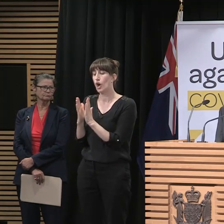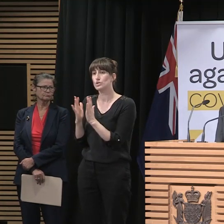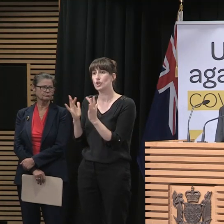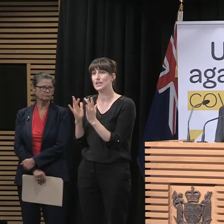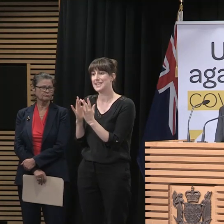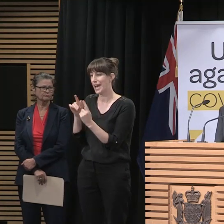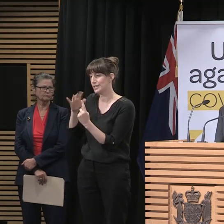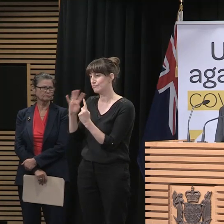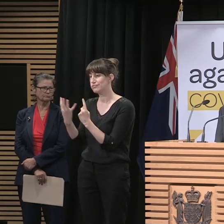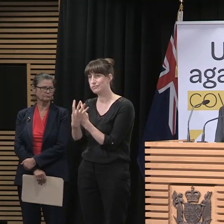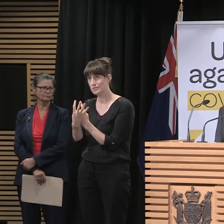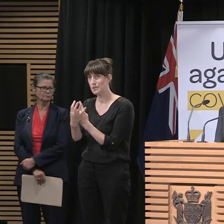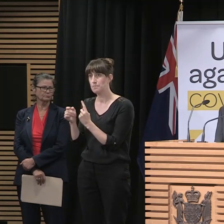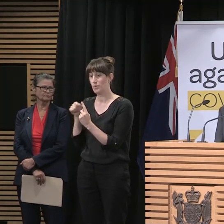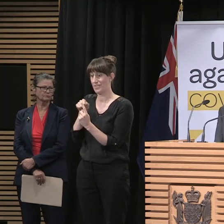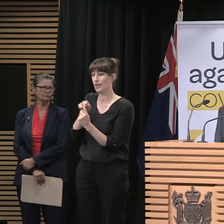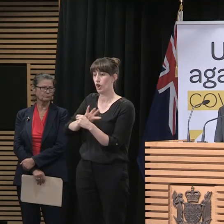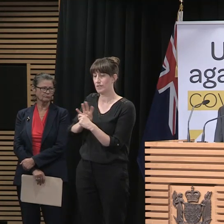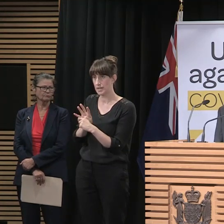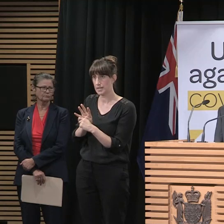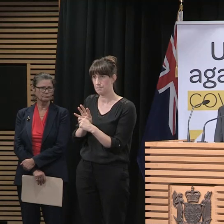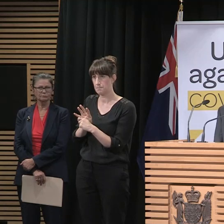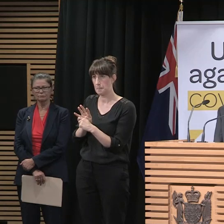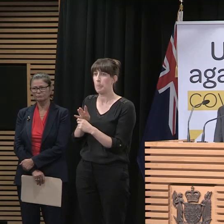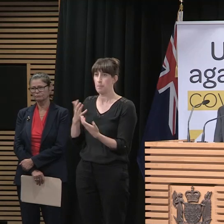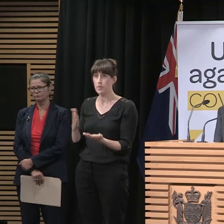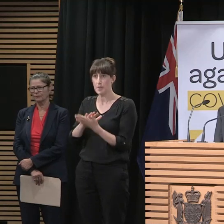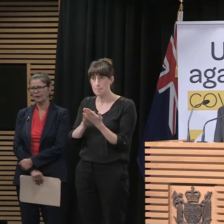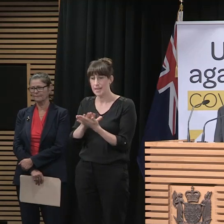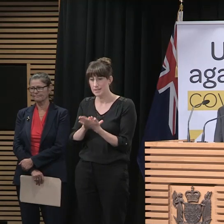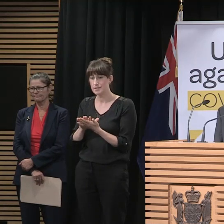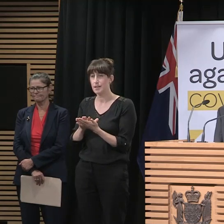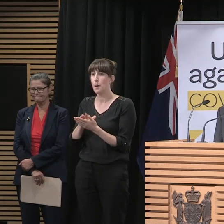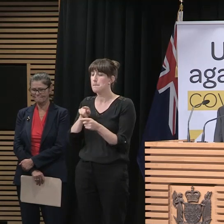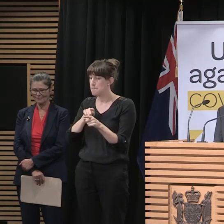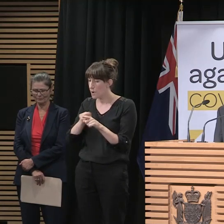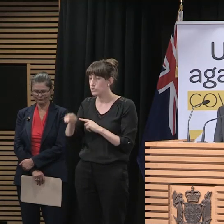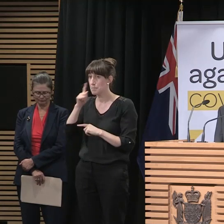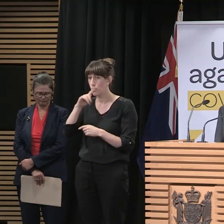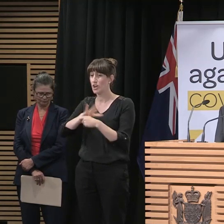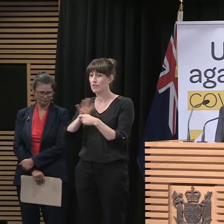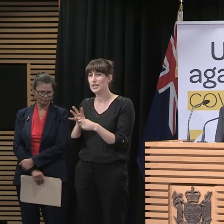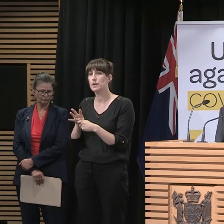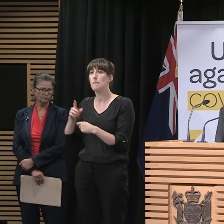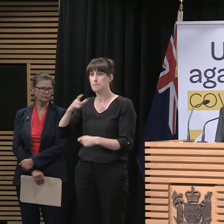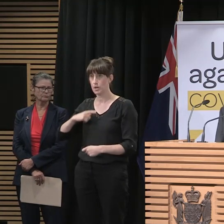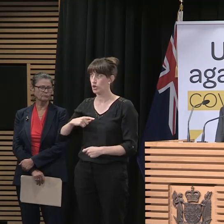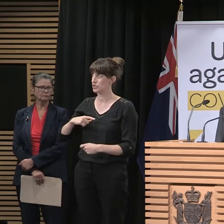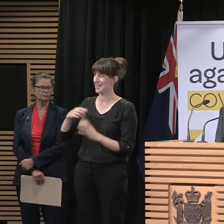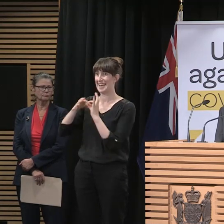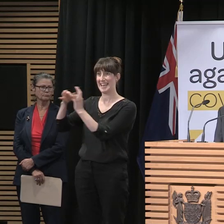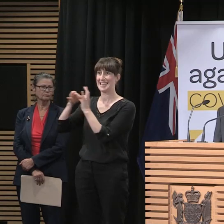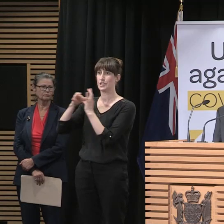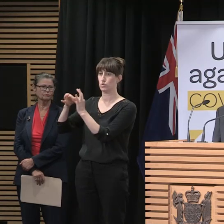So recent travel from overseas is still the main driver of our new infections. Anybody who has recently